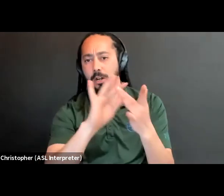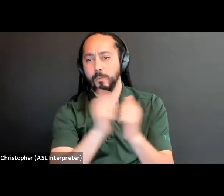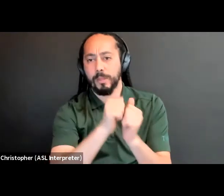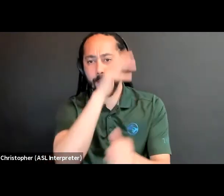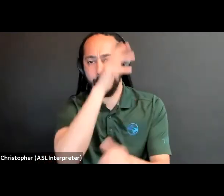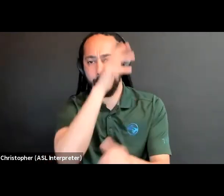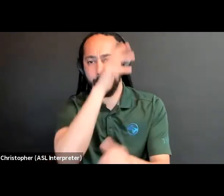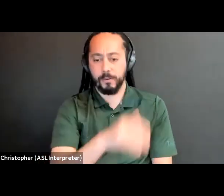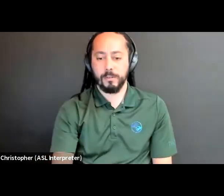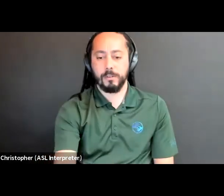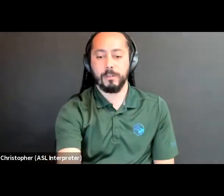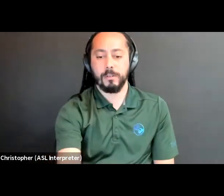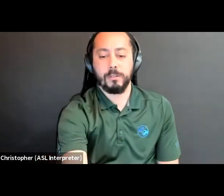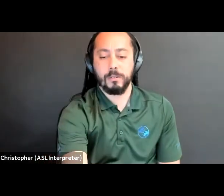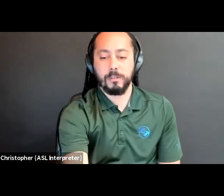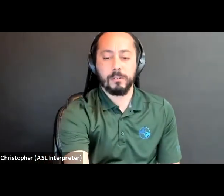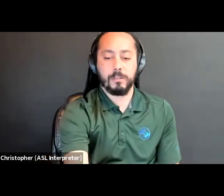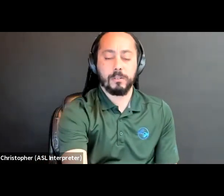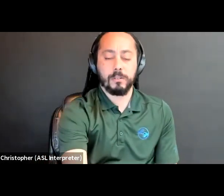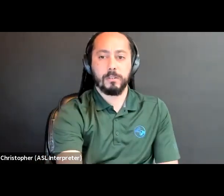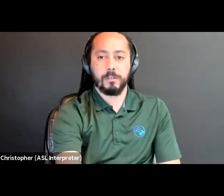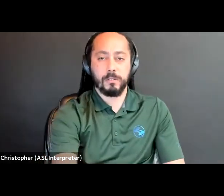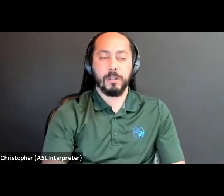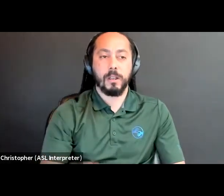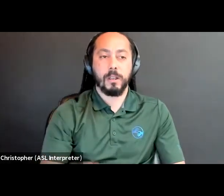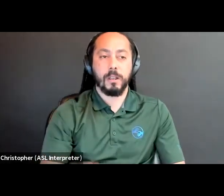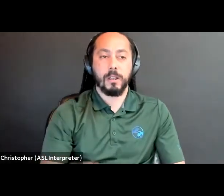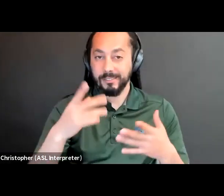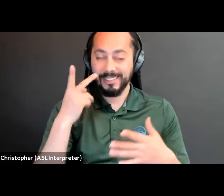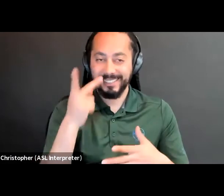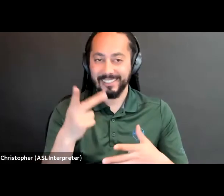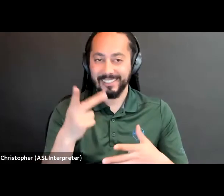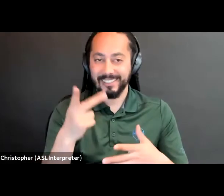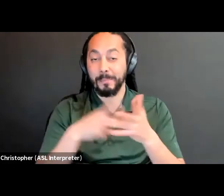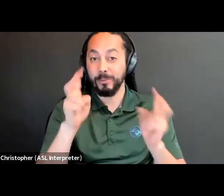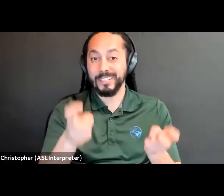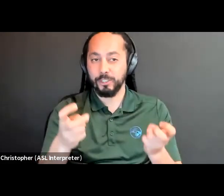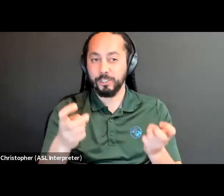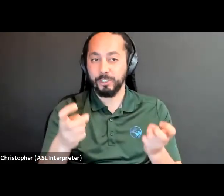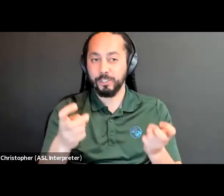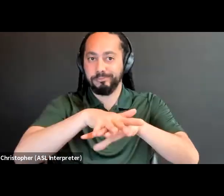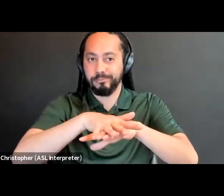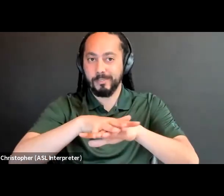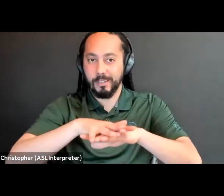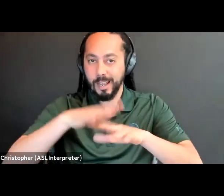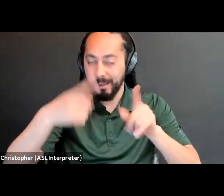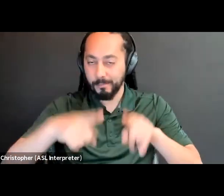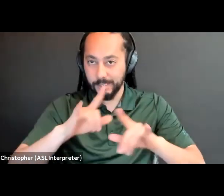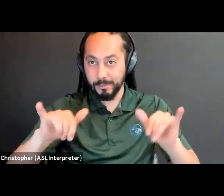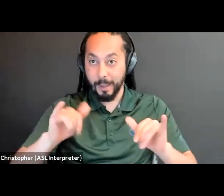the overlap and co-occurrence of these issues, as you've heard about in the other faculty